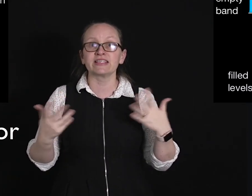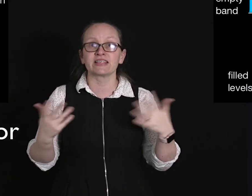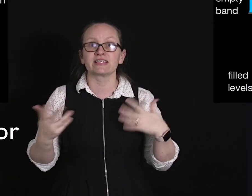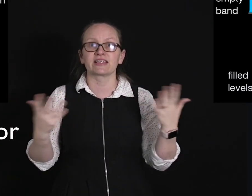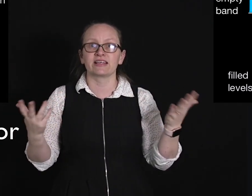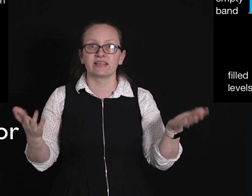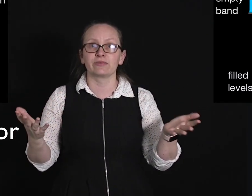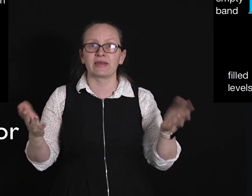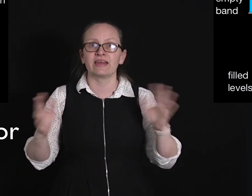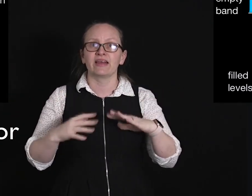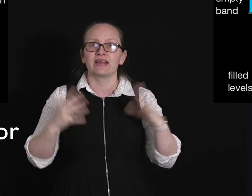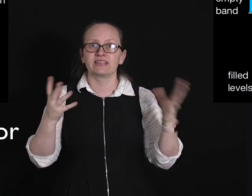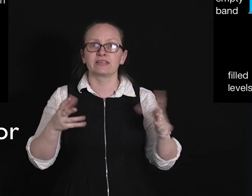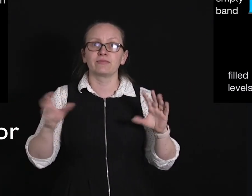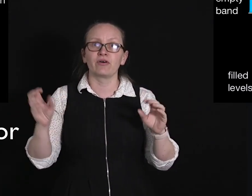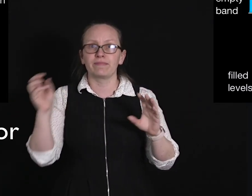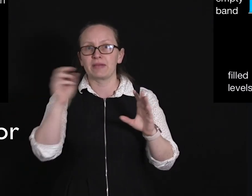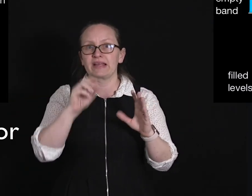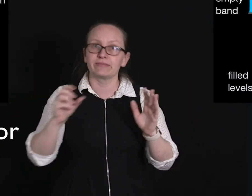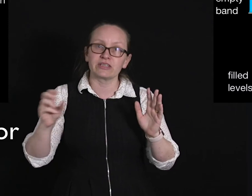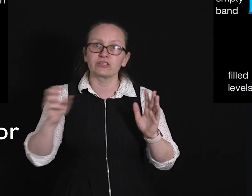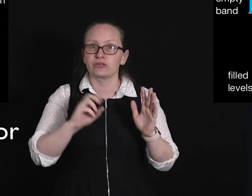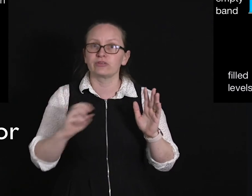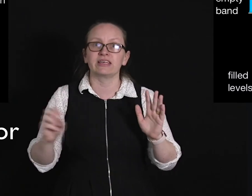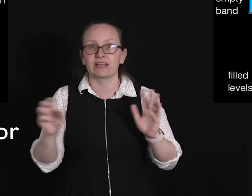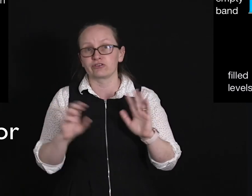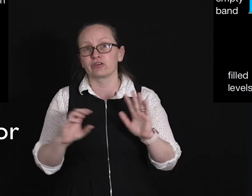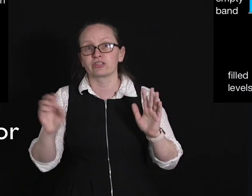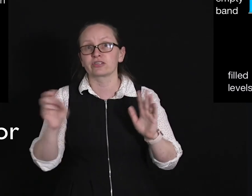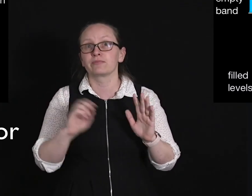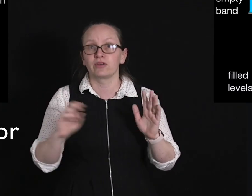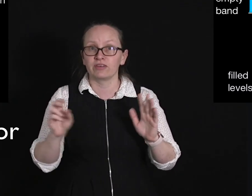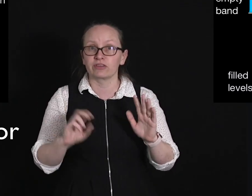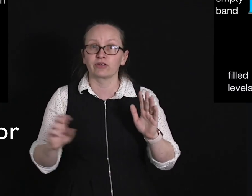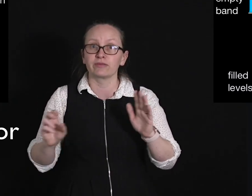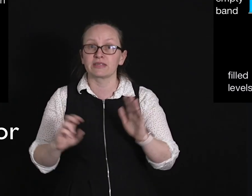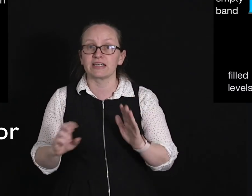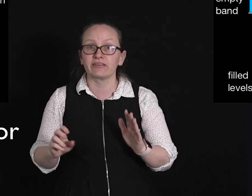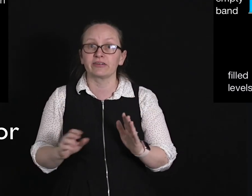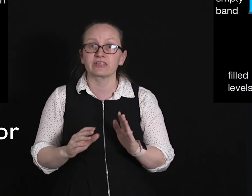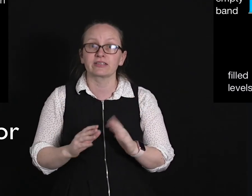increases a little bit as there's more impediment to the electrons moving through the materials.